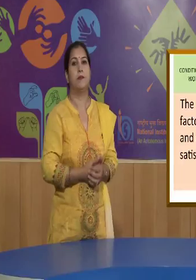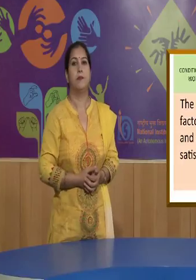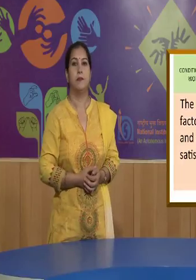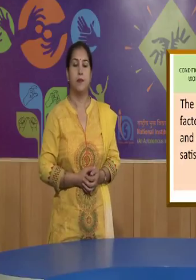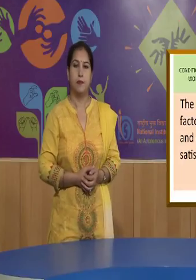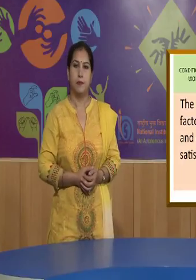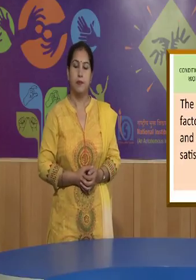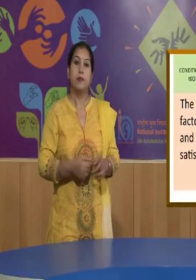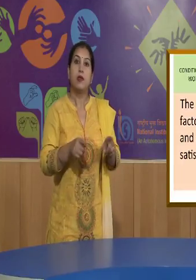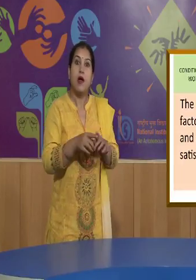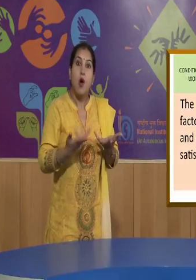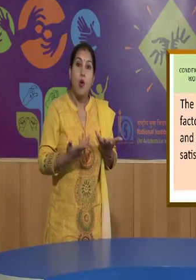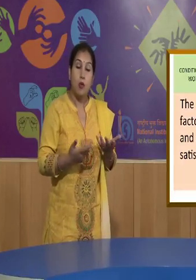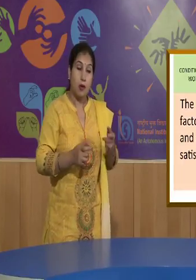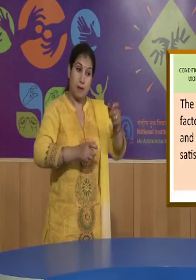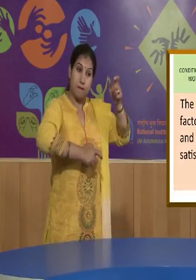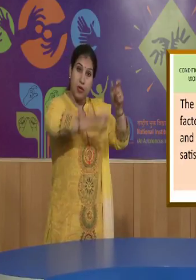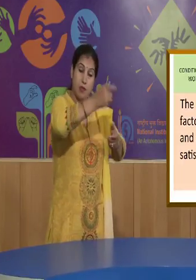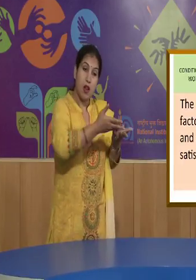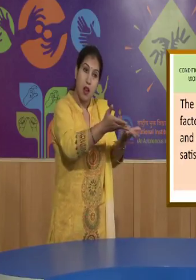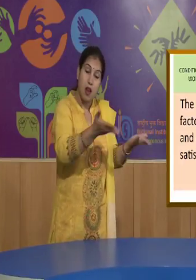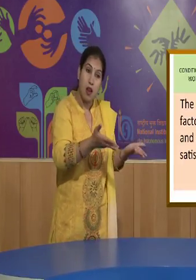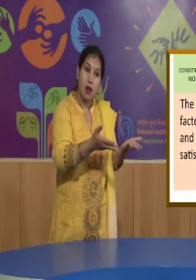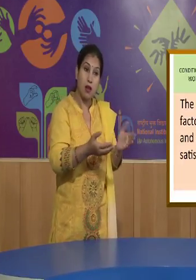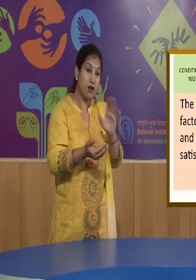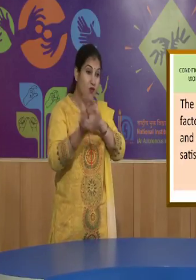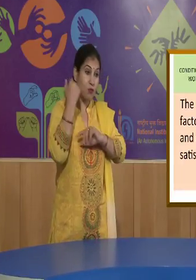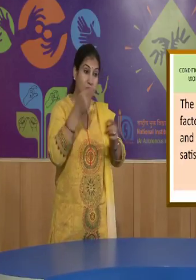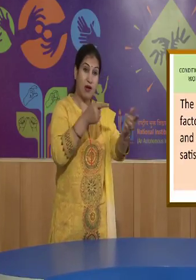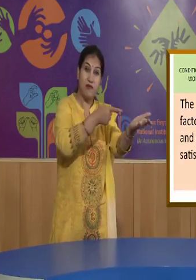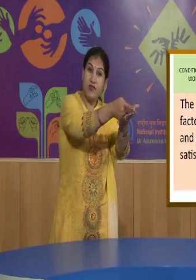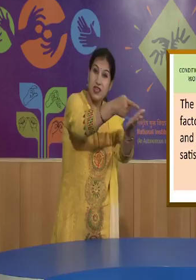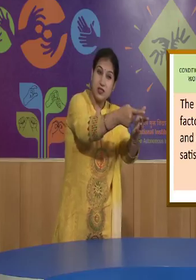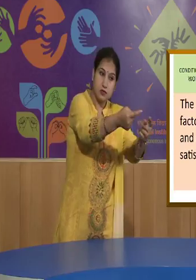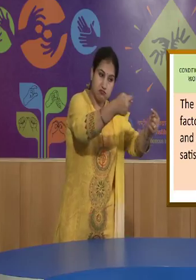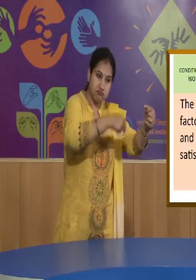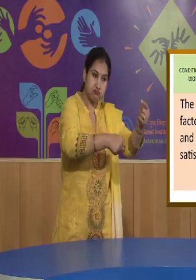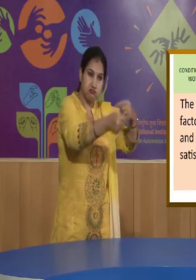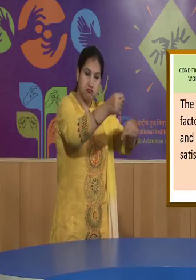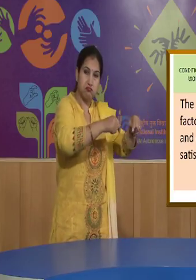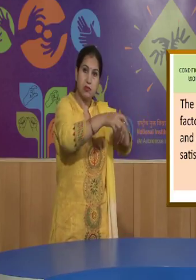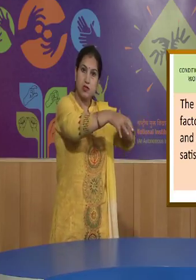As more and more people started moving from villages to big cities in search of